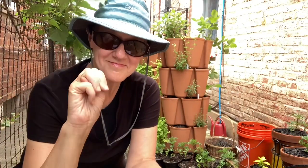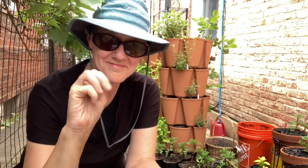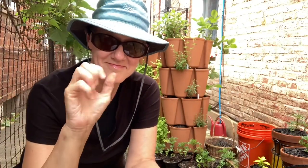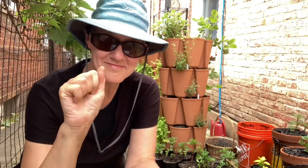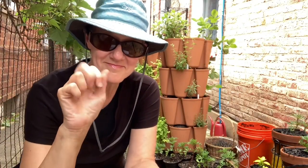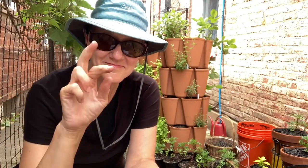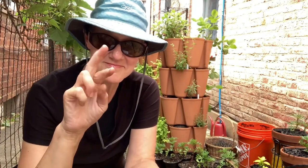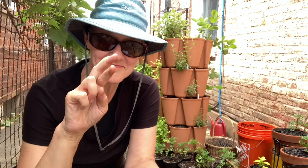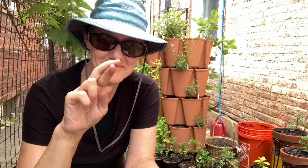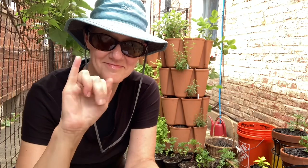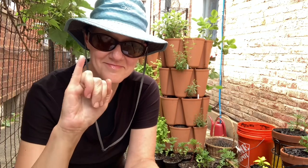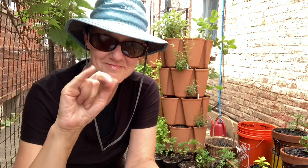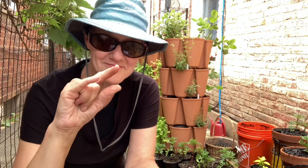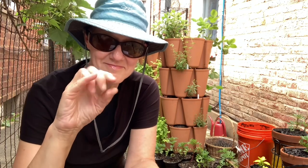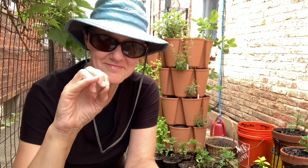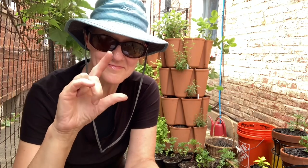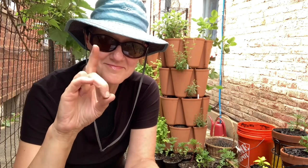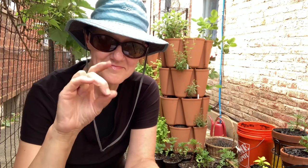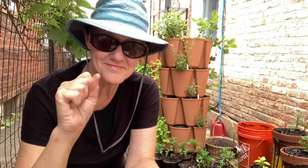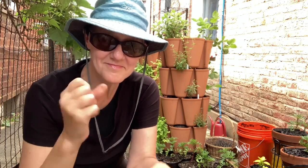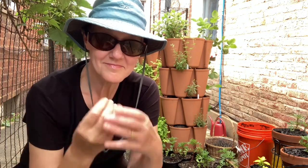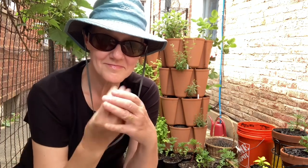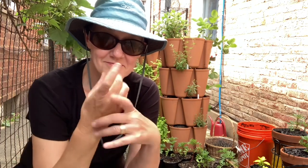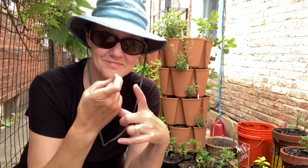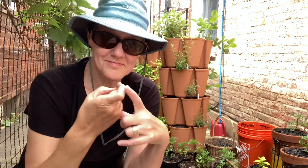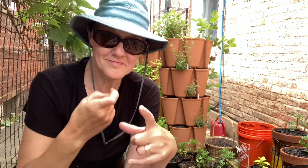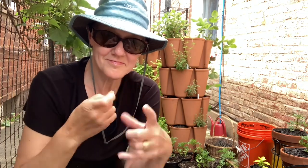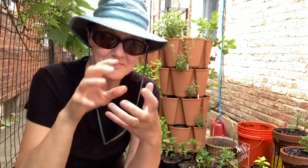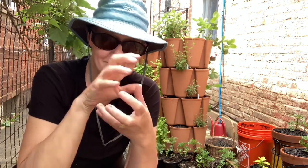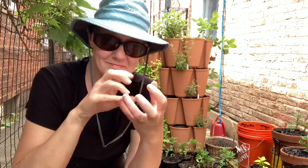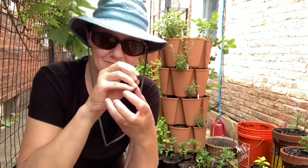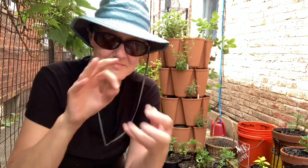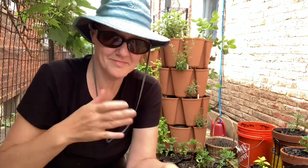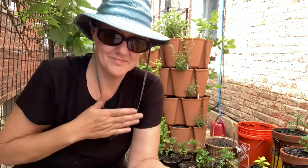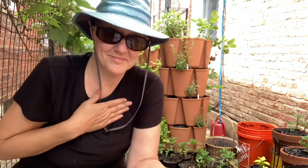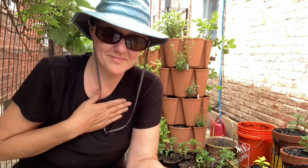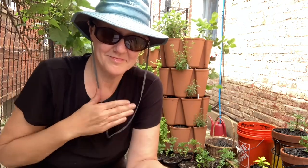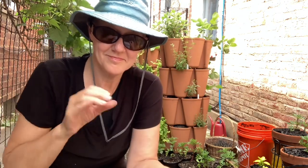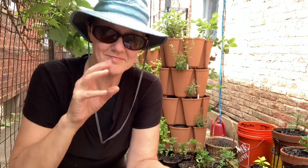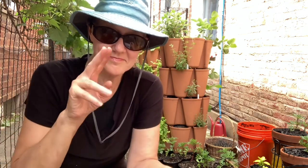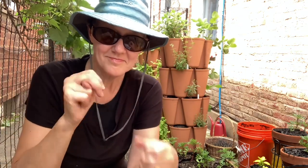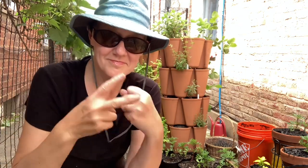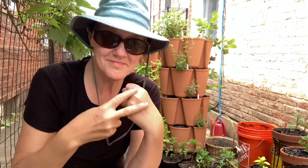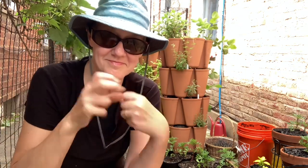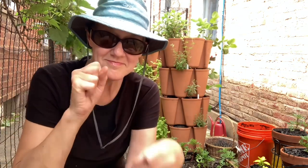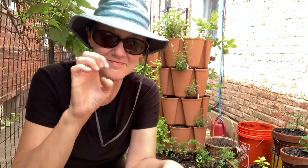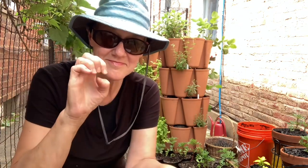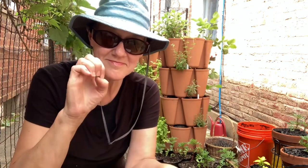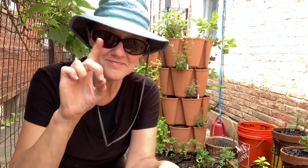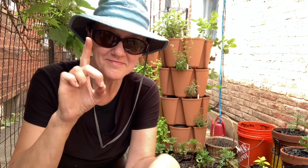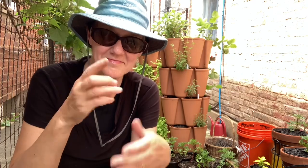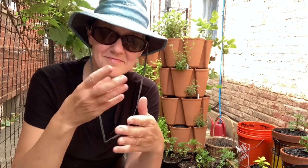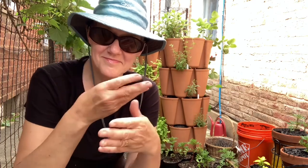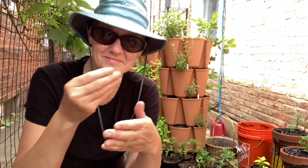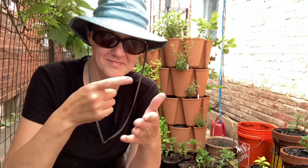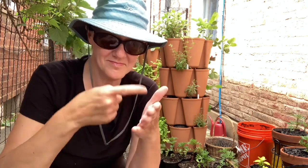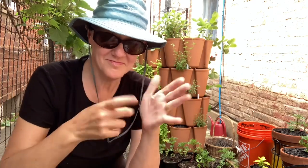This variety is French marigolds, and I grew them from a mixture of my own saved